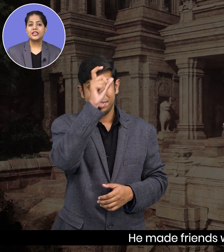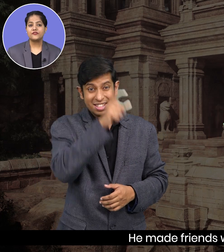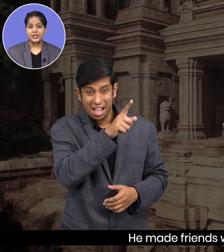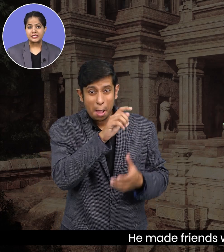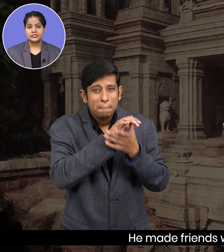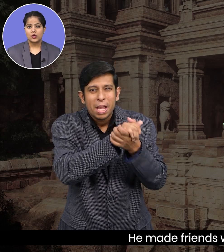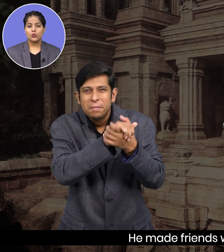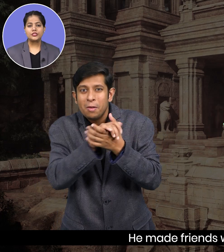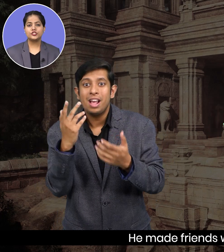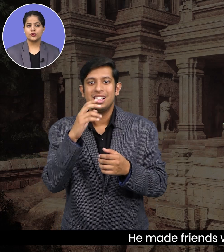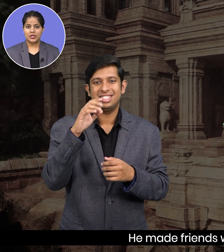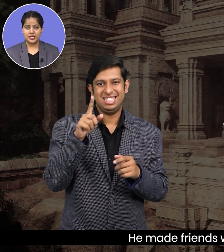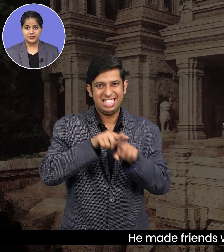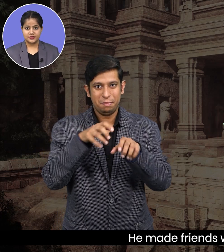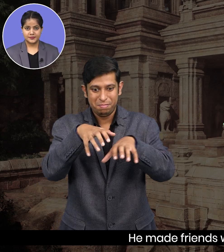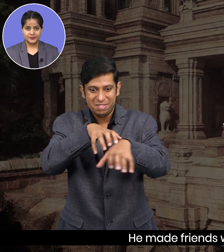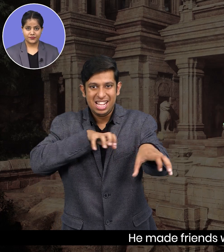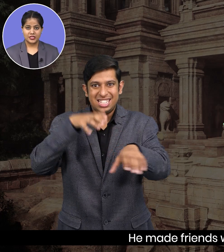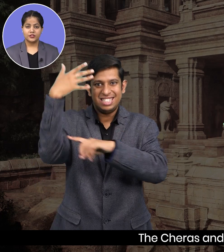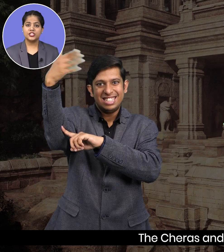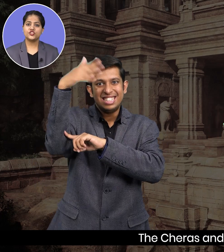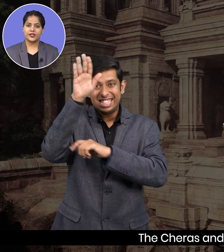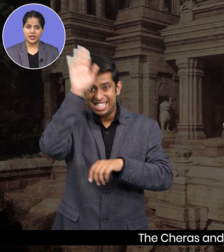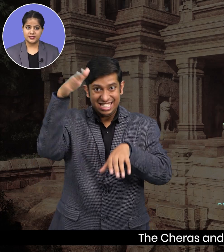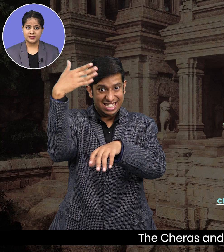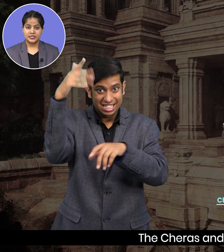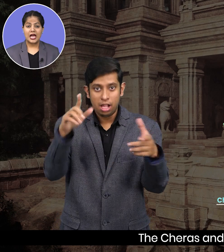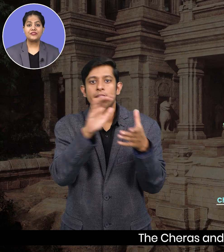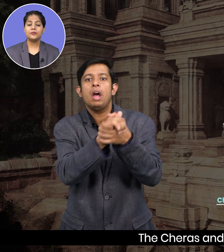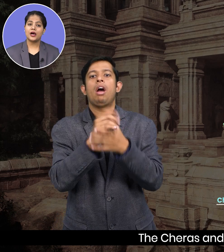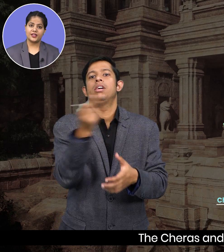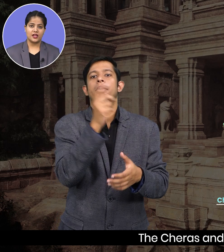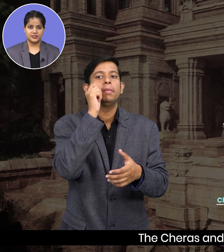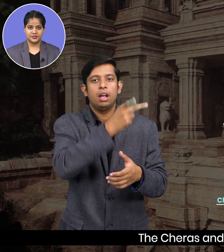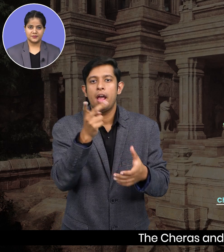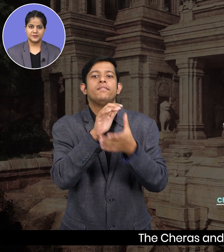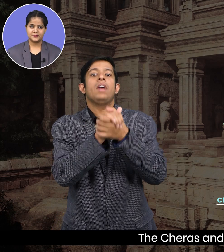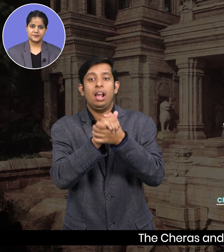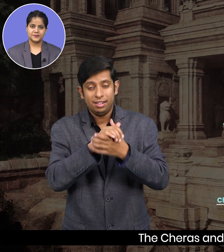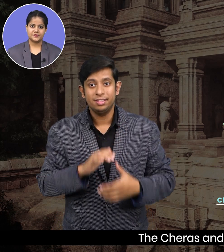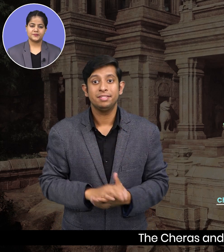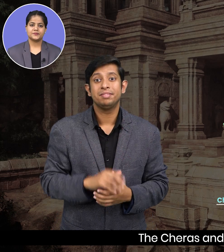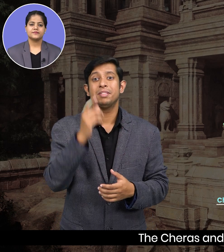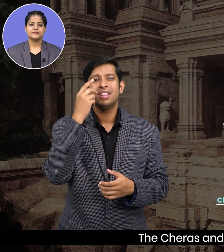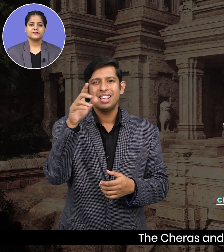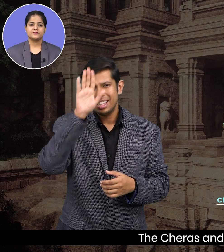He made friends with the Cholas, the Cheras, and the Pandyas.